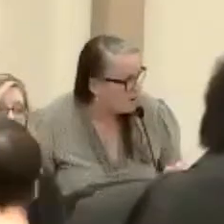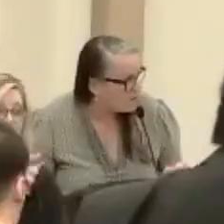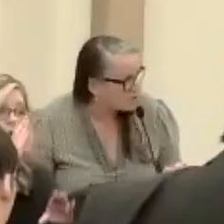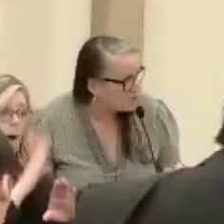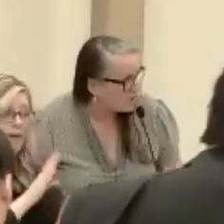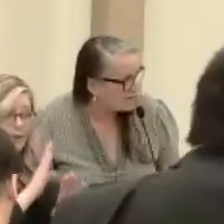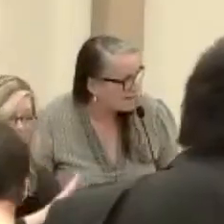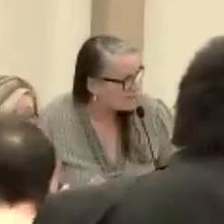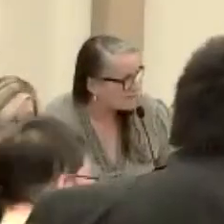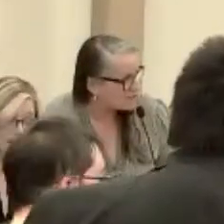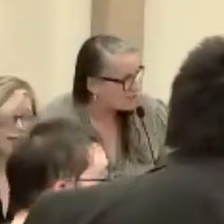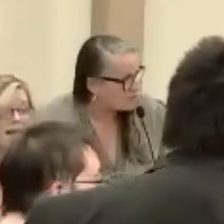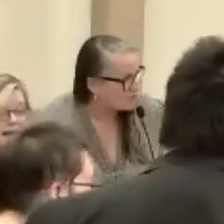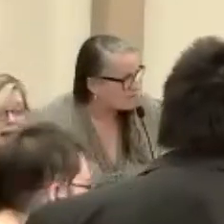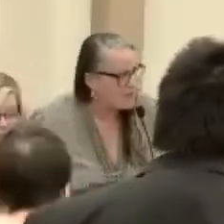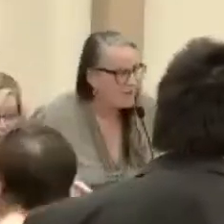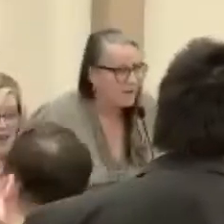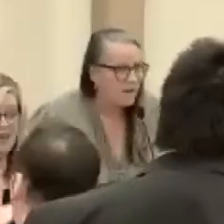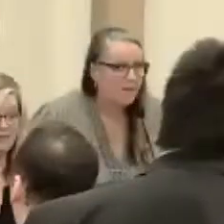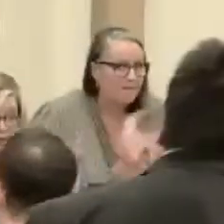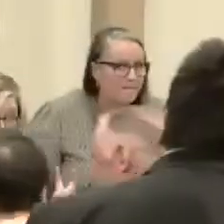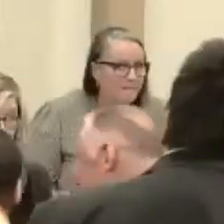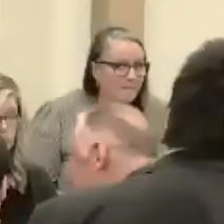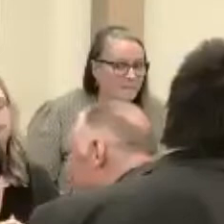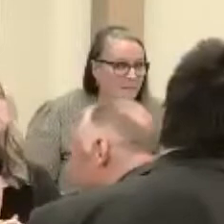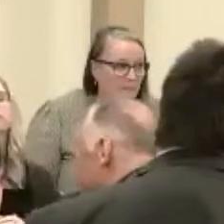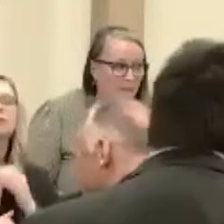we are on to our next issue.